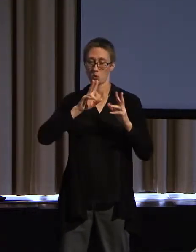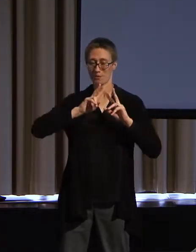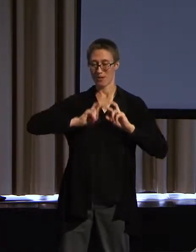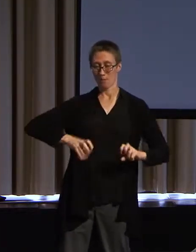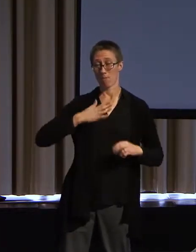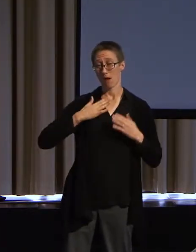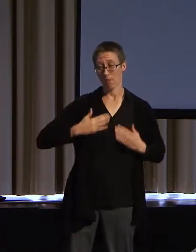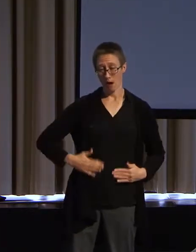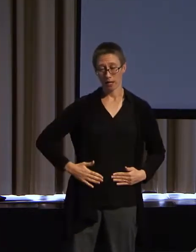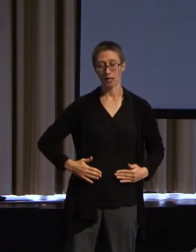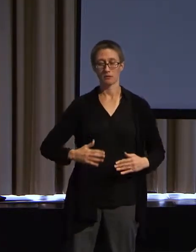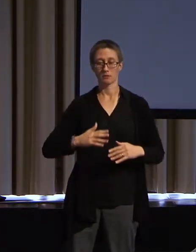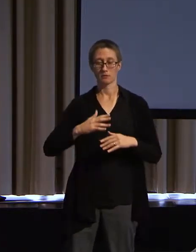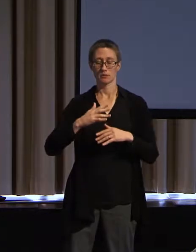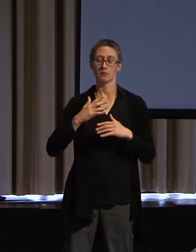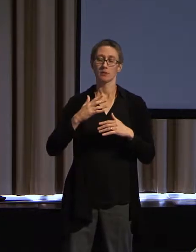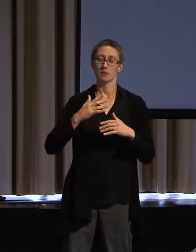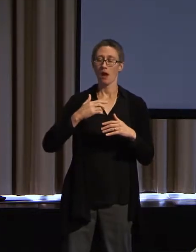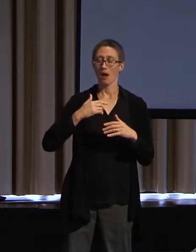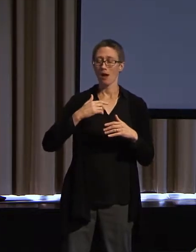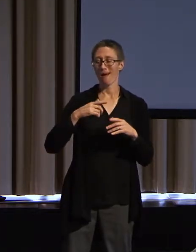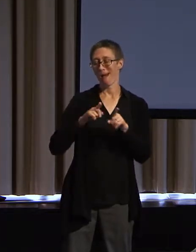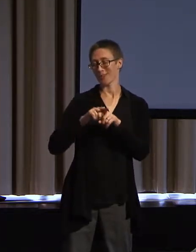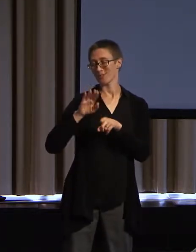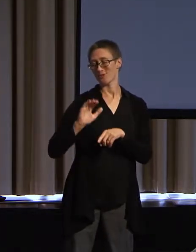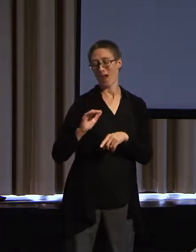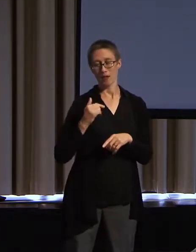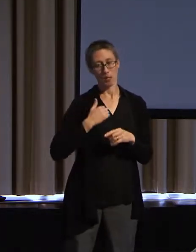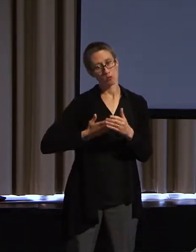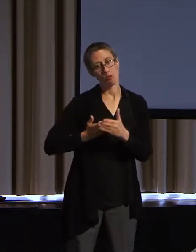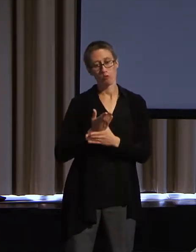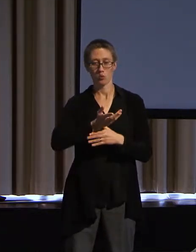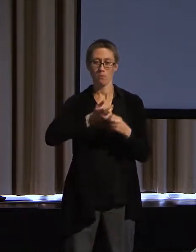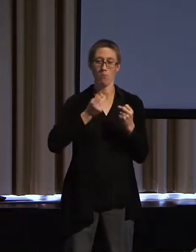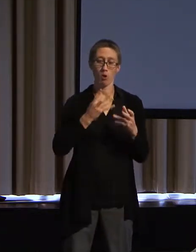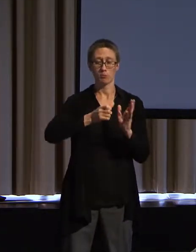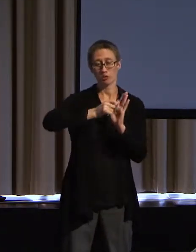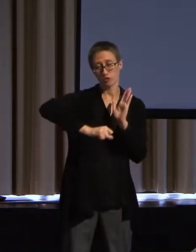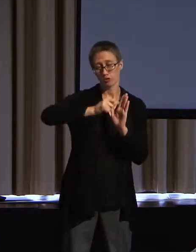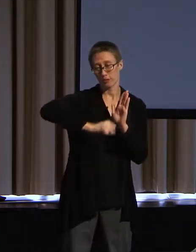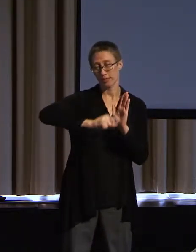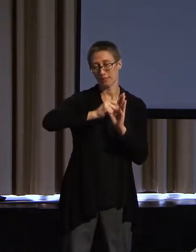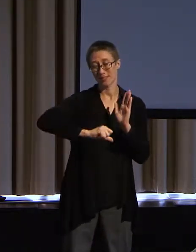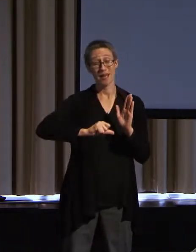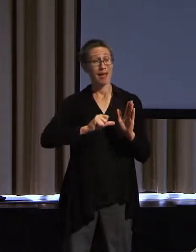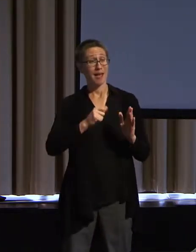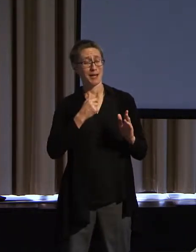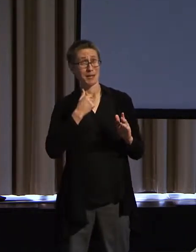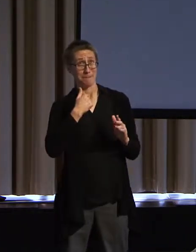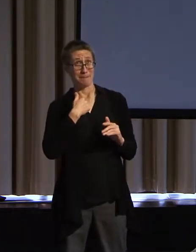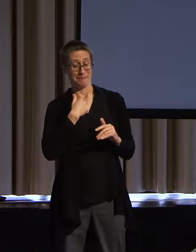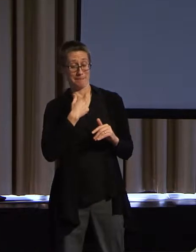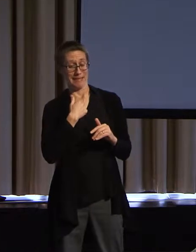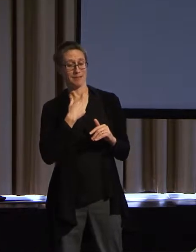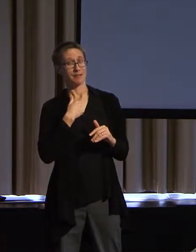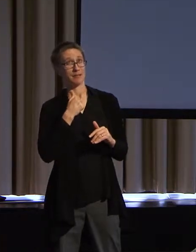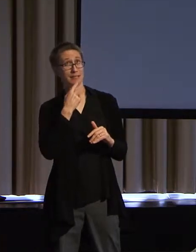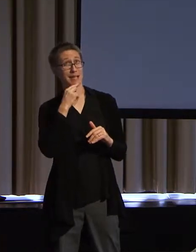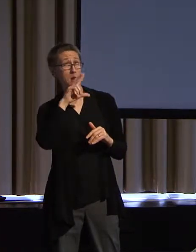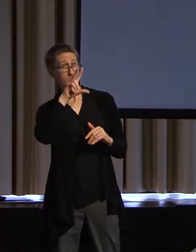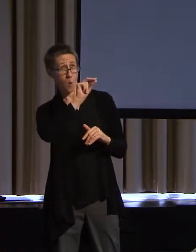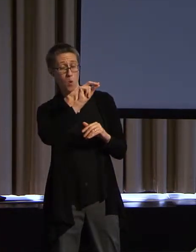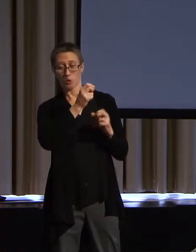child who went through multiple surgeries, saying no to being touched by medical professionals often wasn't possible. As an adult,